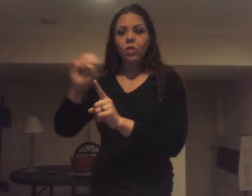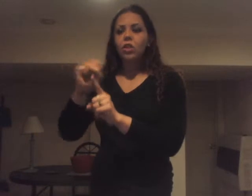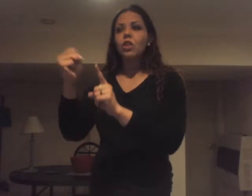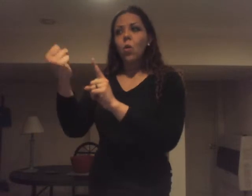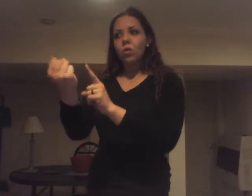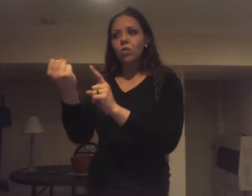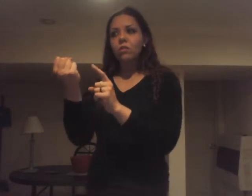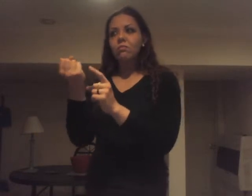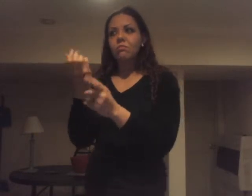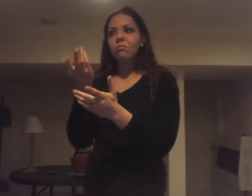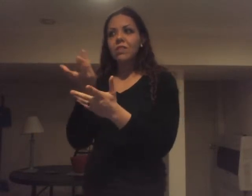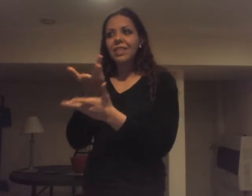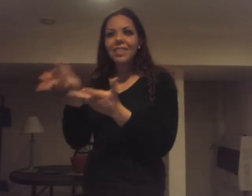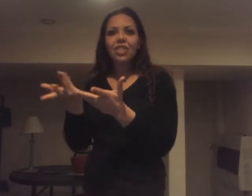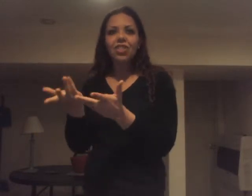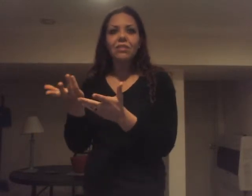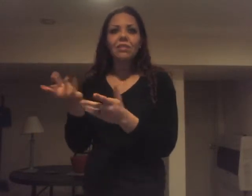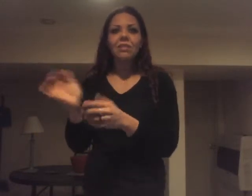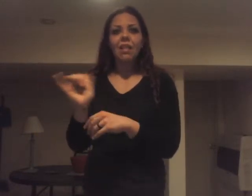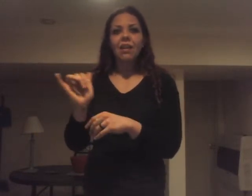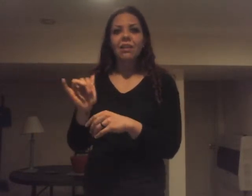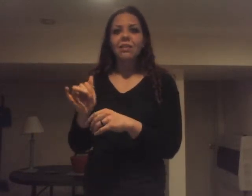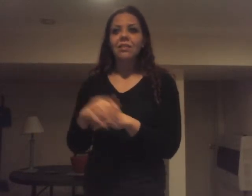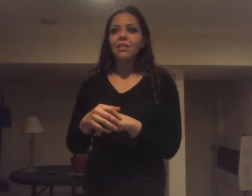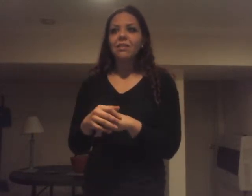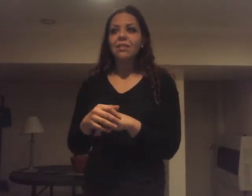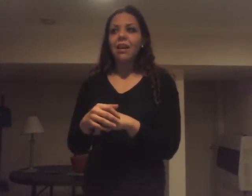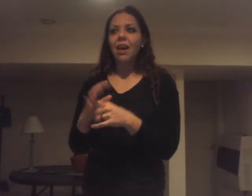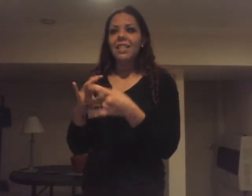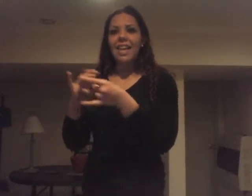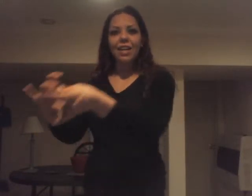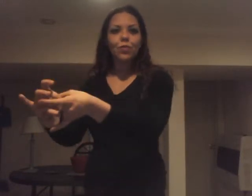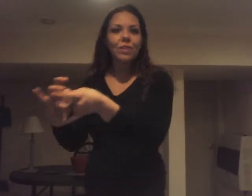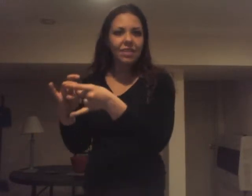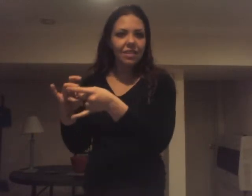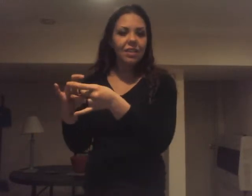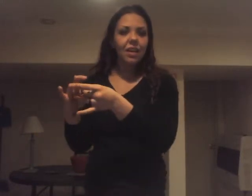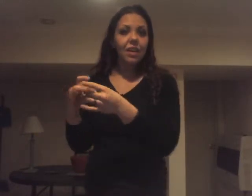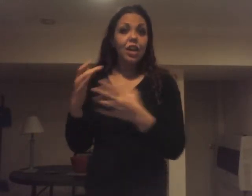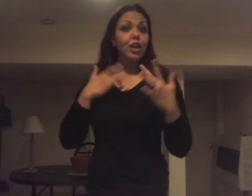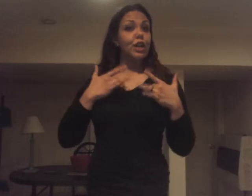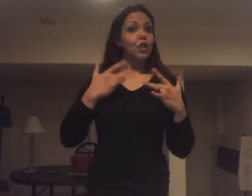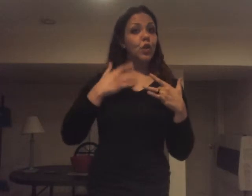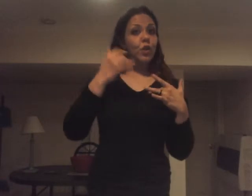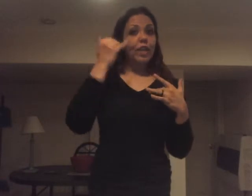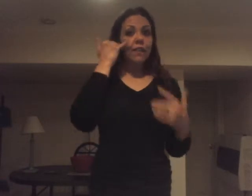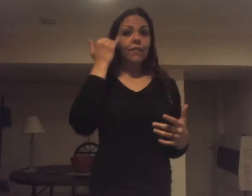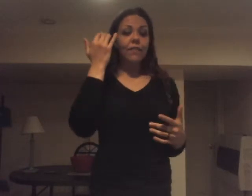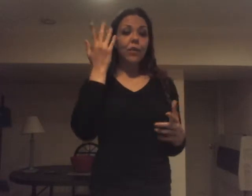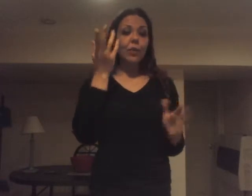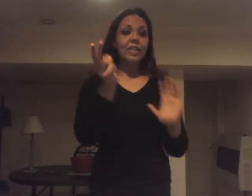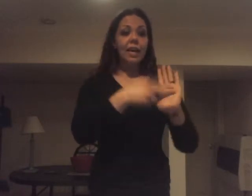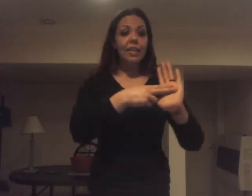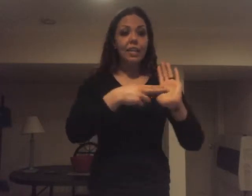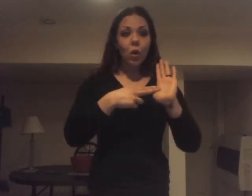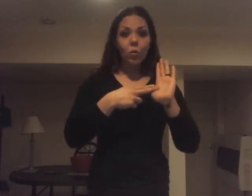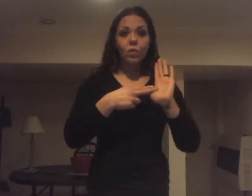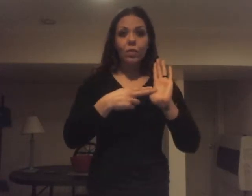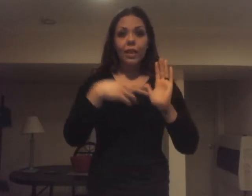and attachment. Their concern, of course, is that if we diagnose it as a mental illness, then